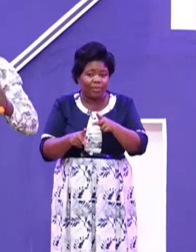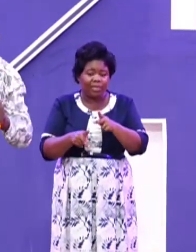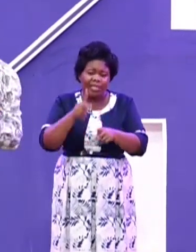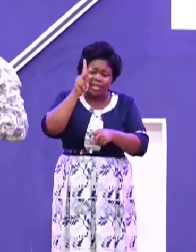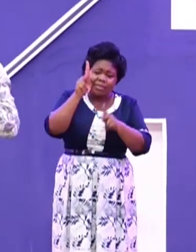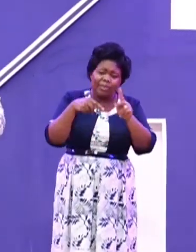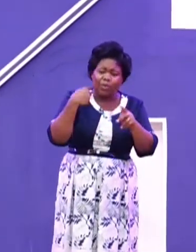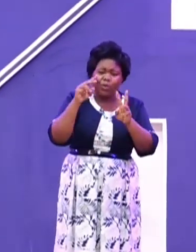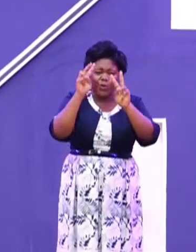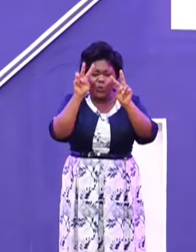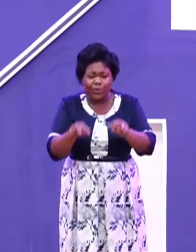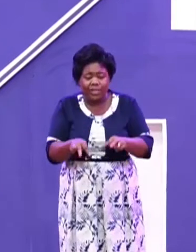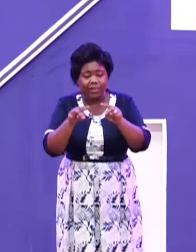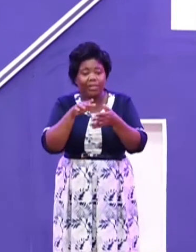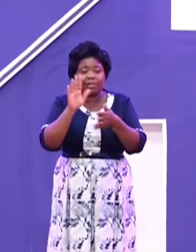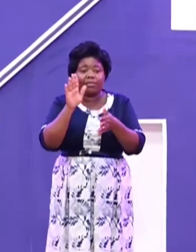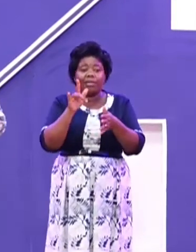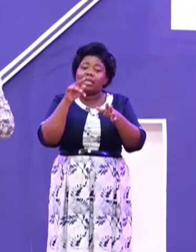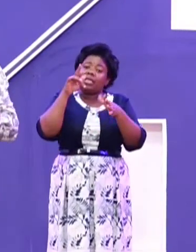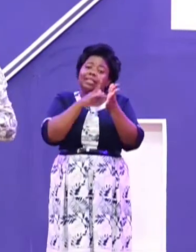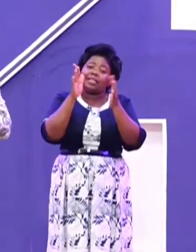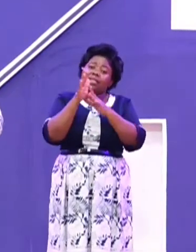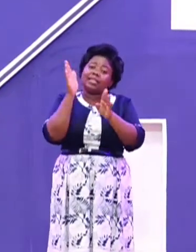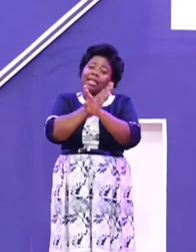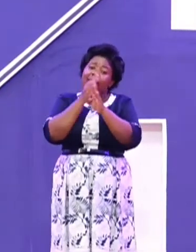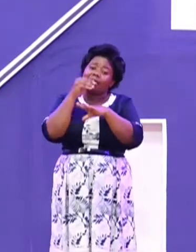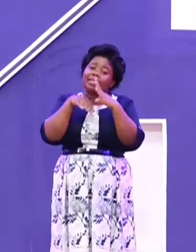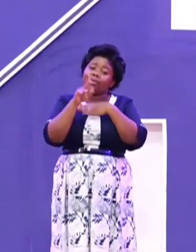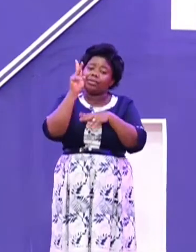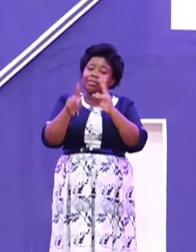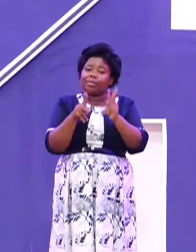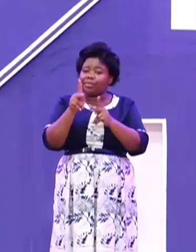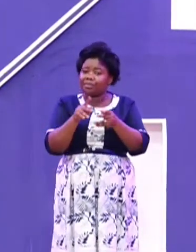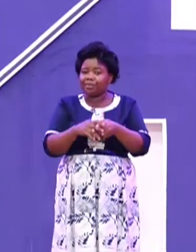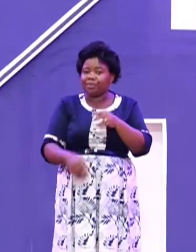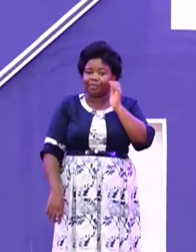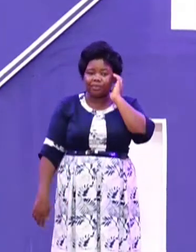The most despised. That's why Jesus is hiding himself.